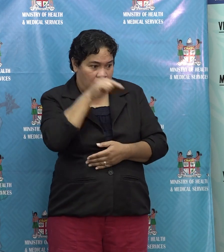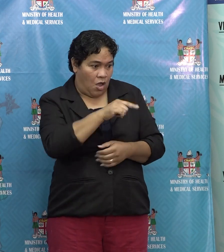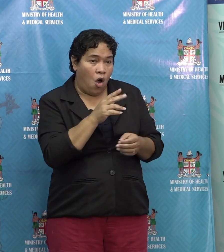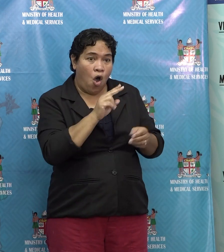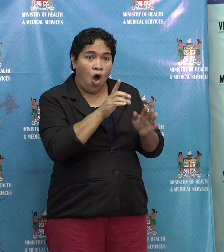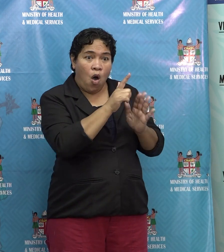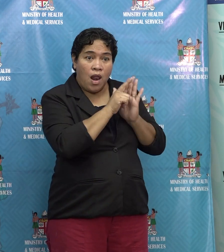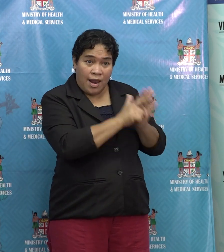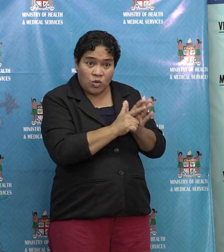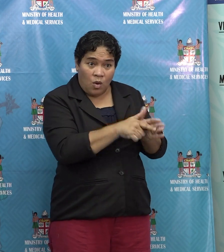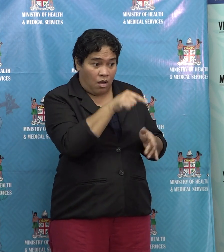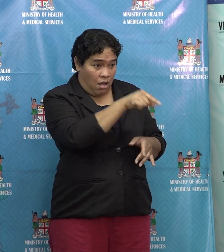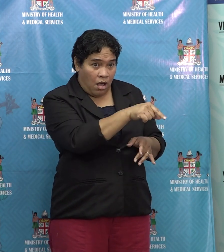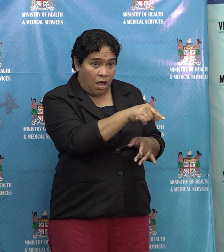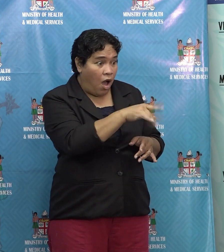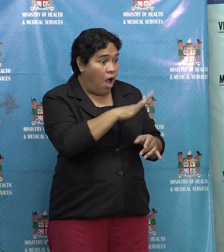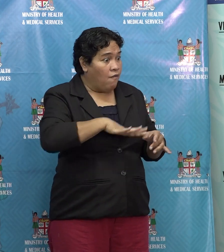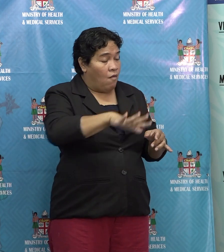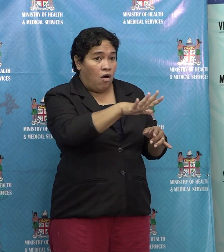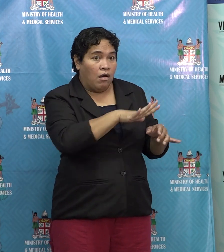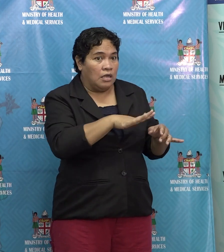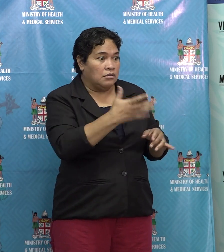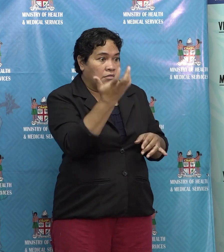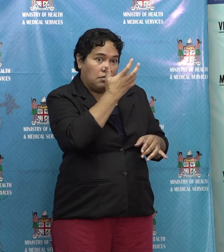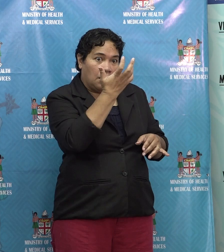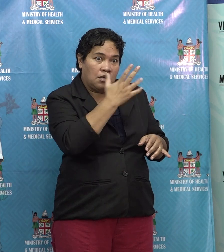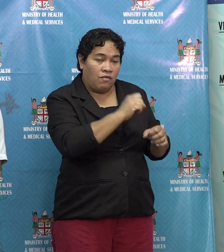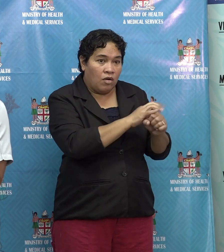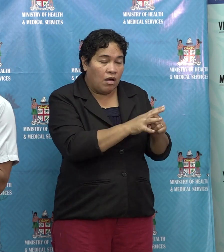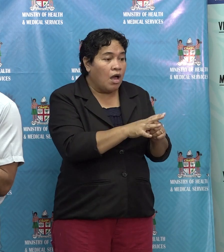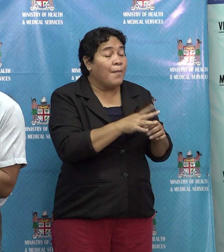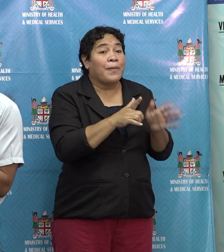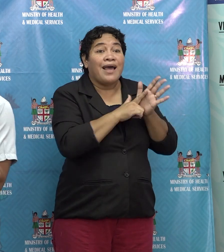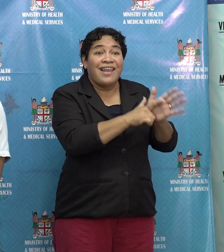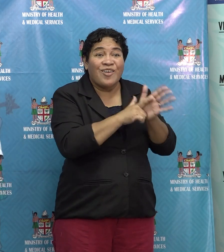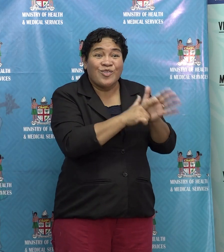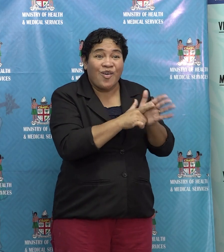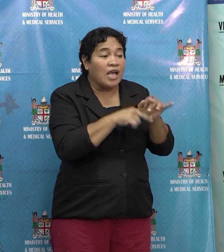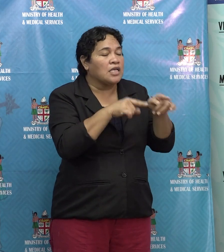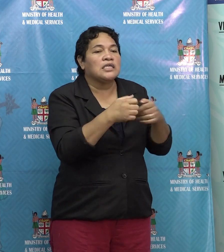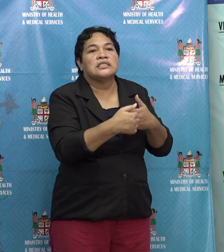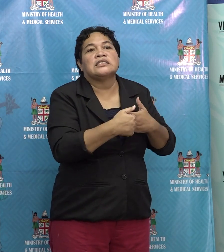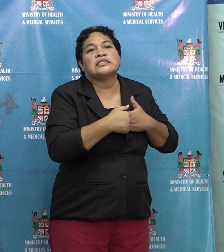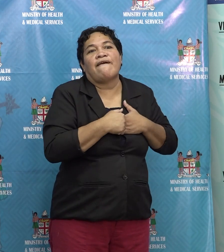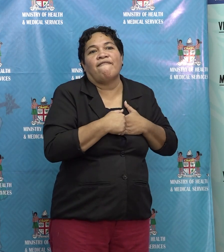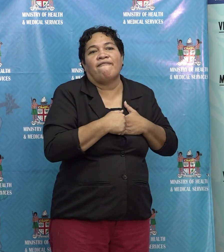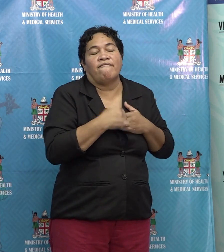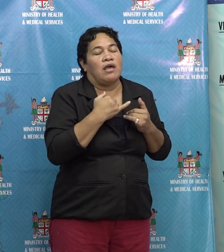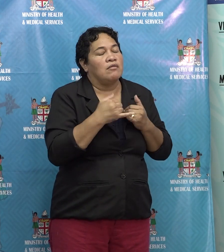the wrong perception. Said? In a way, Lautoka Hospital right now is probably the safest place to be.